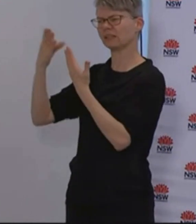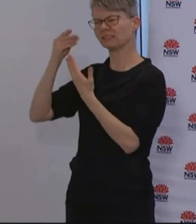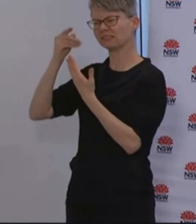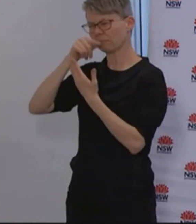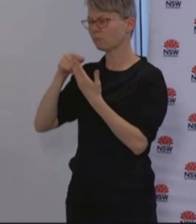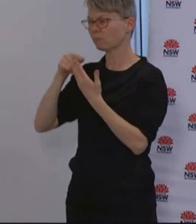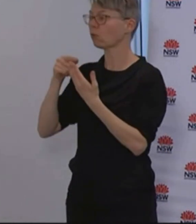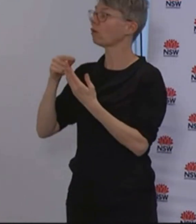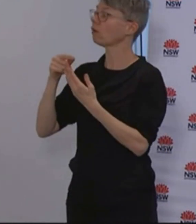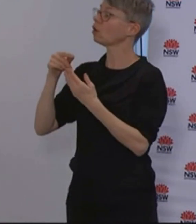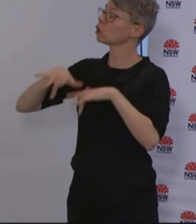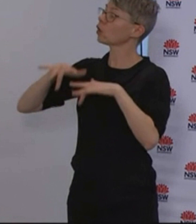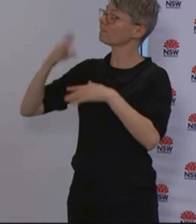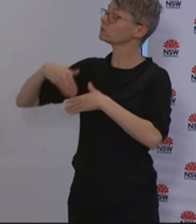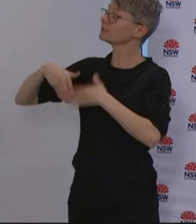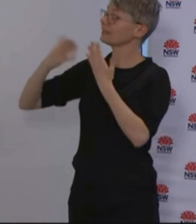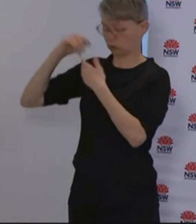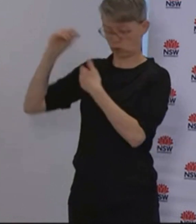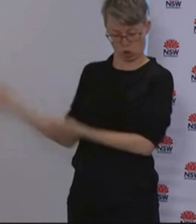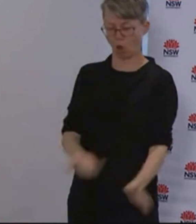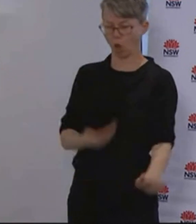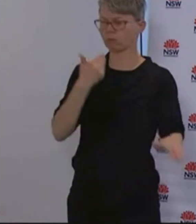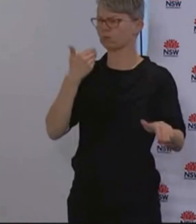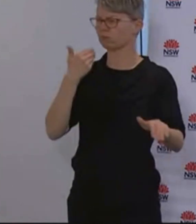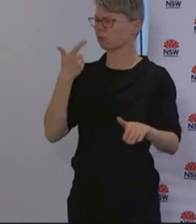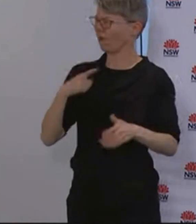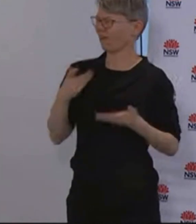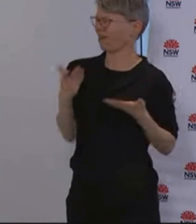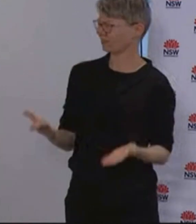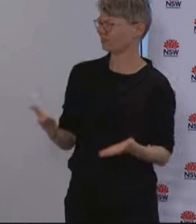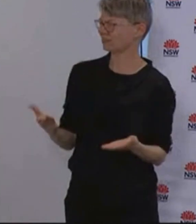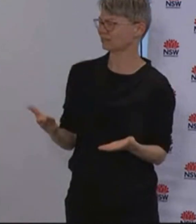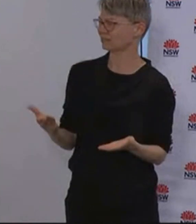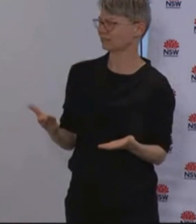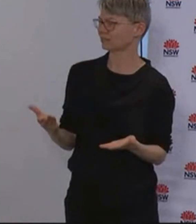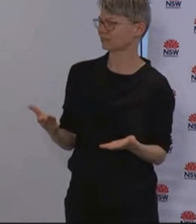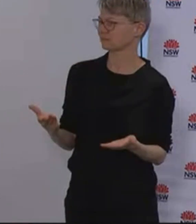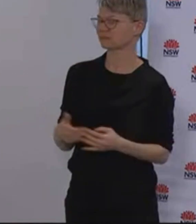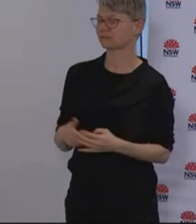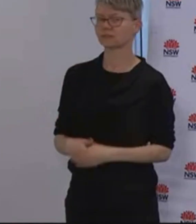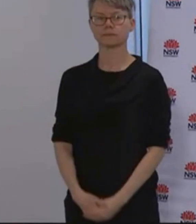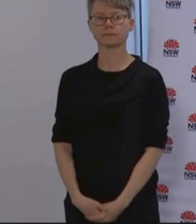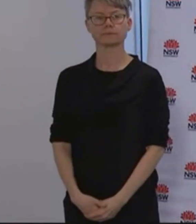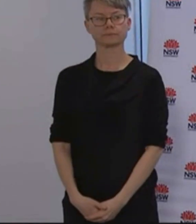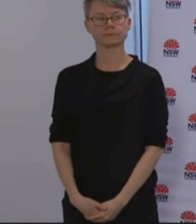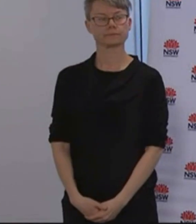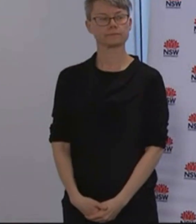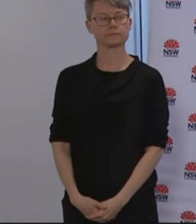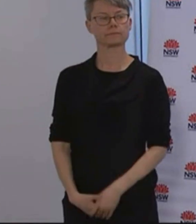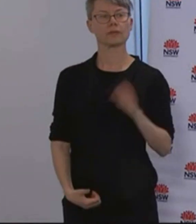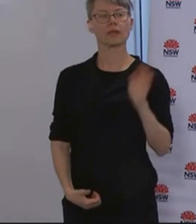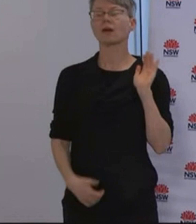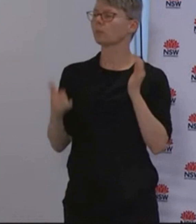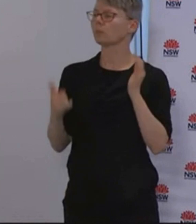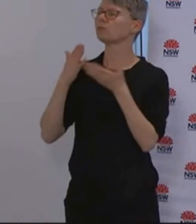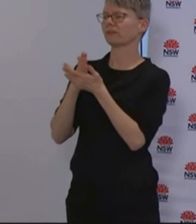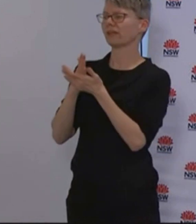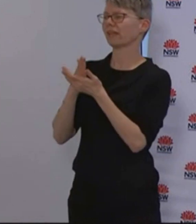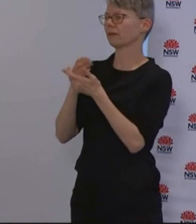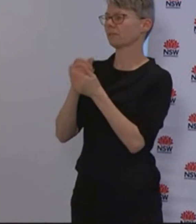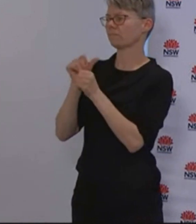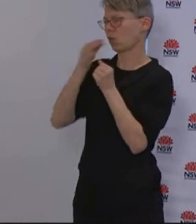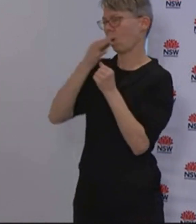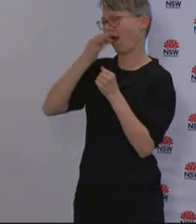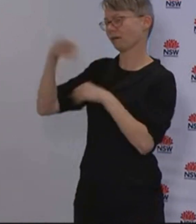14-day period? So that's probably a matter for police, but there are